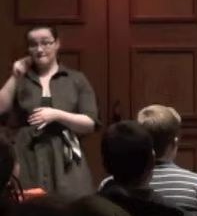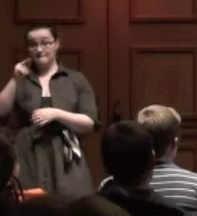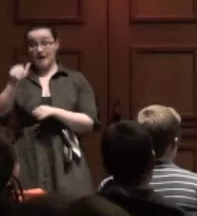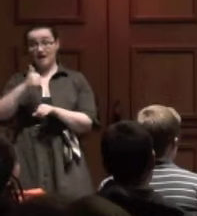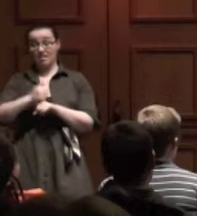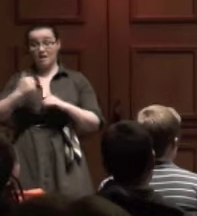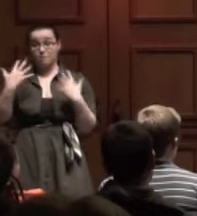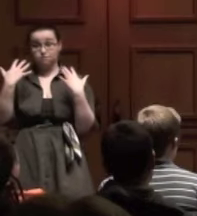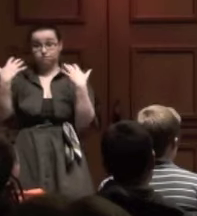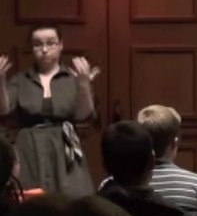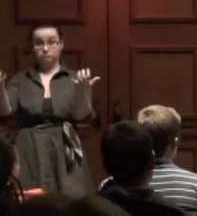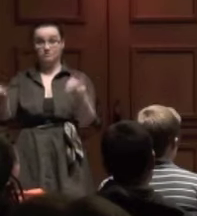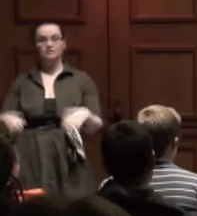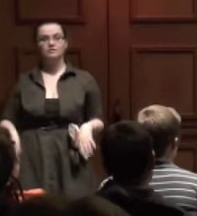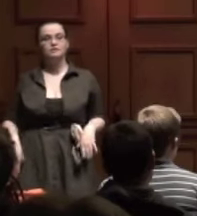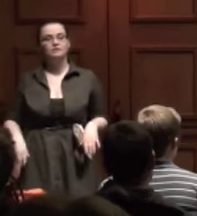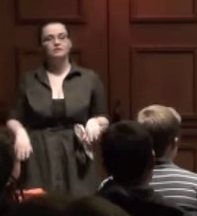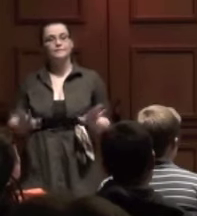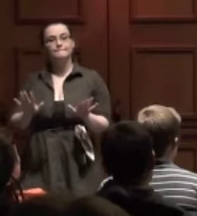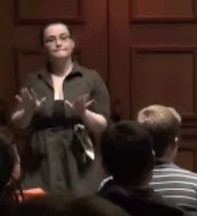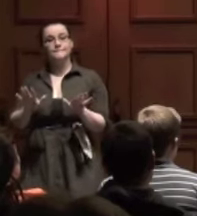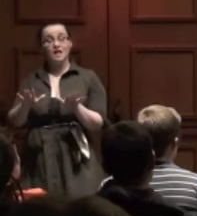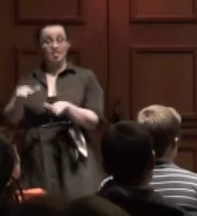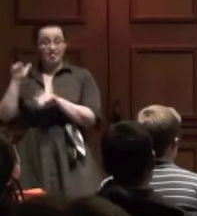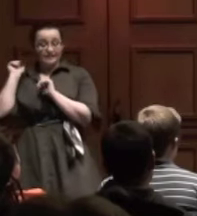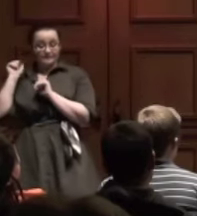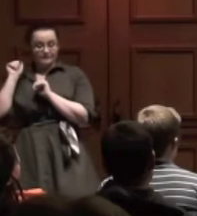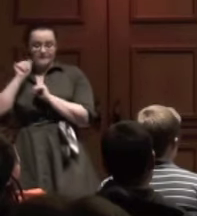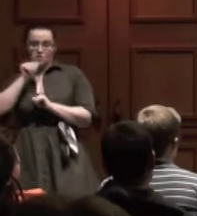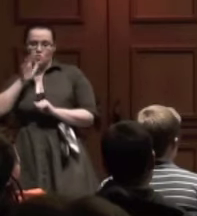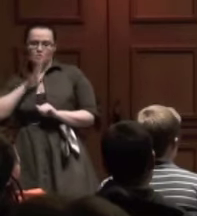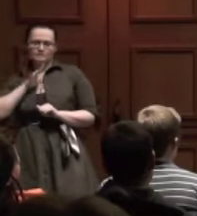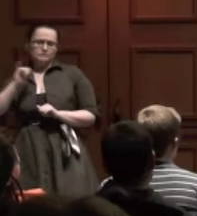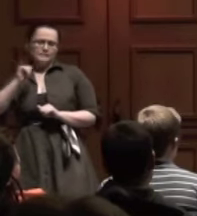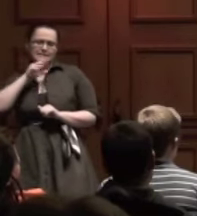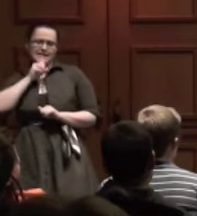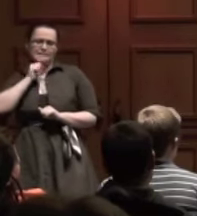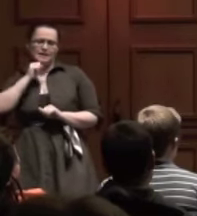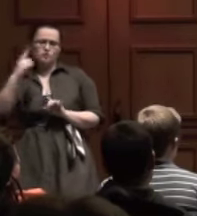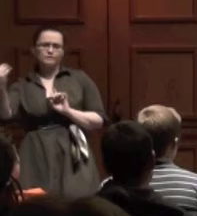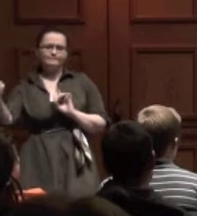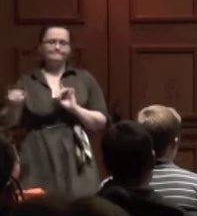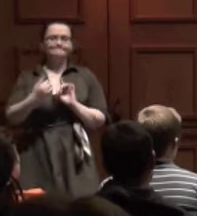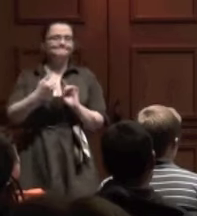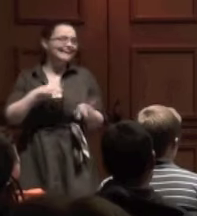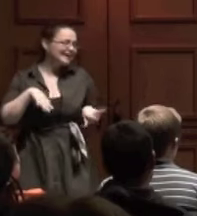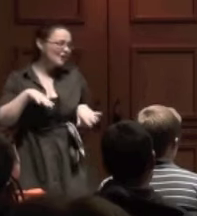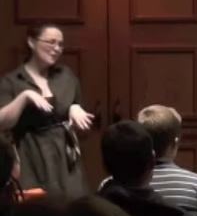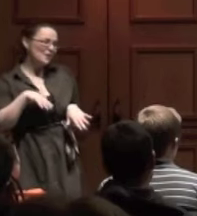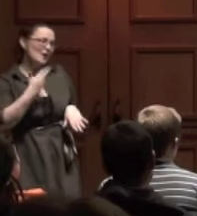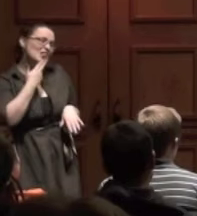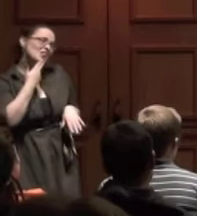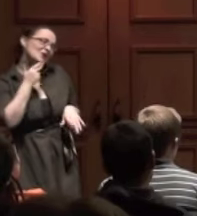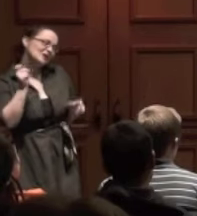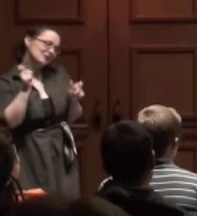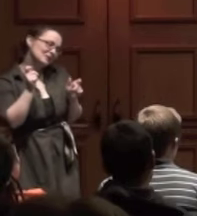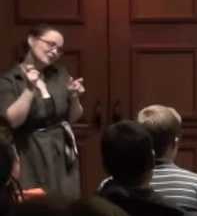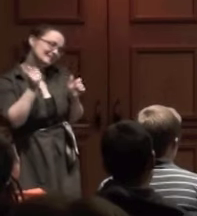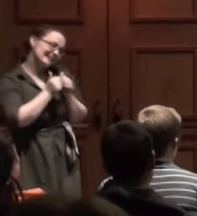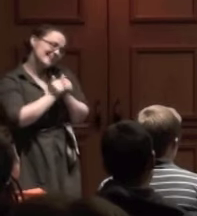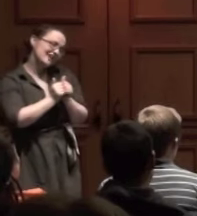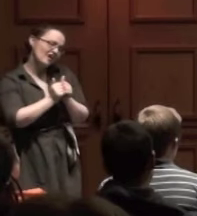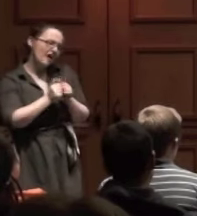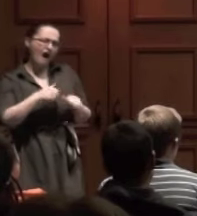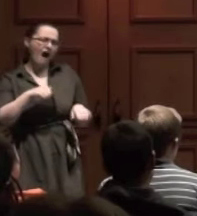of roughly my age stopped to tickle the bottoms of his feet while saying, "Oh, you look so cute together. I could never get my husband to